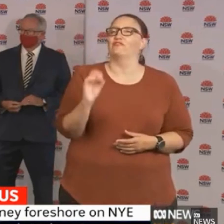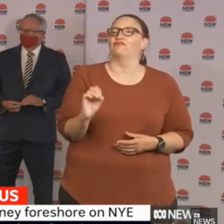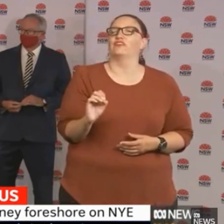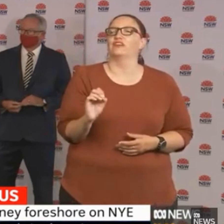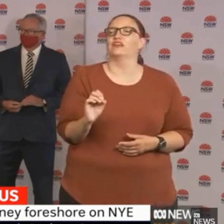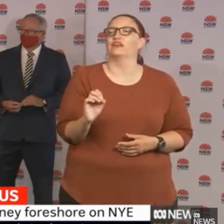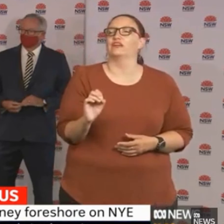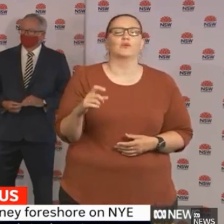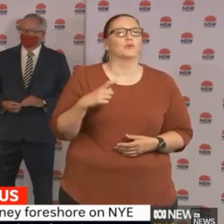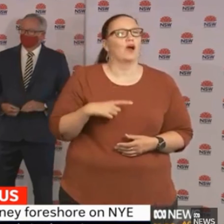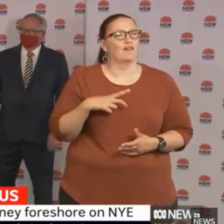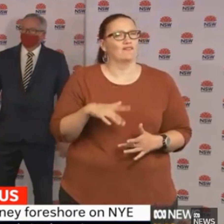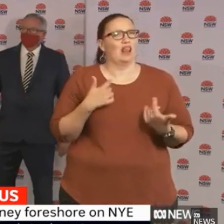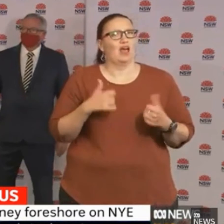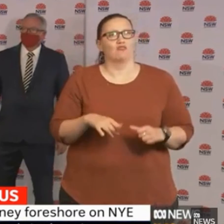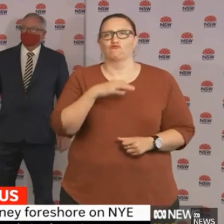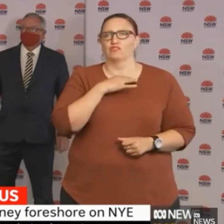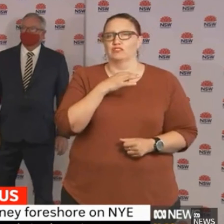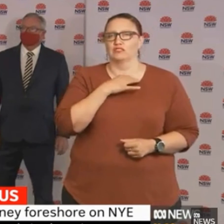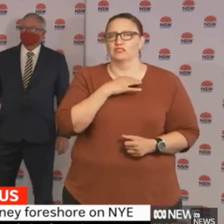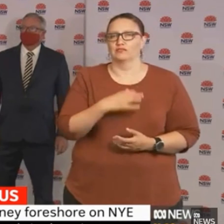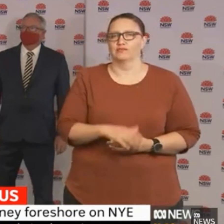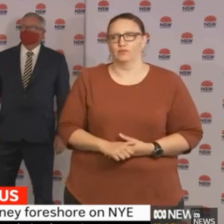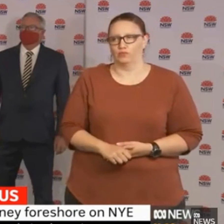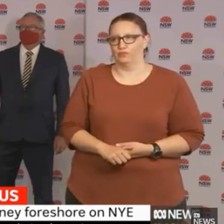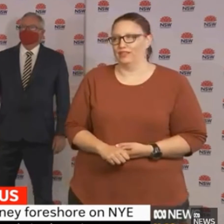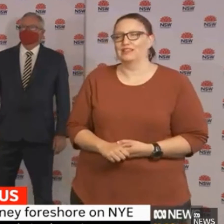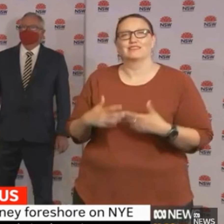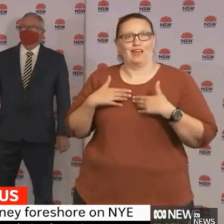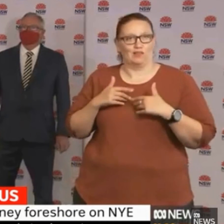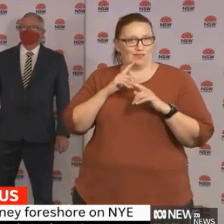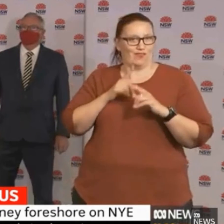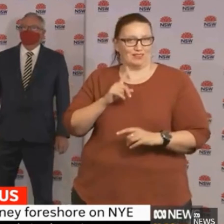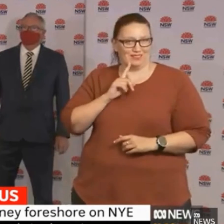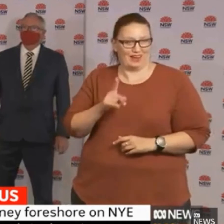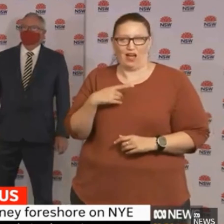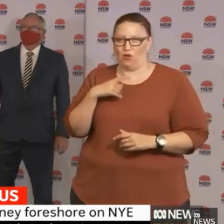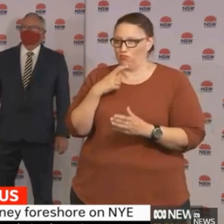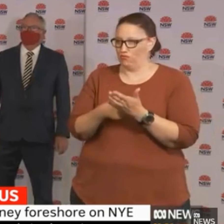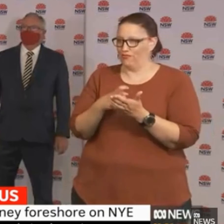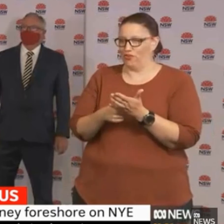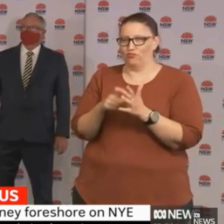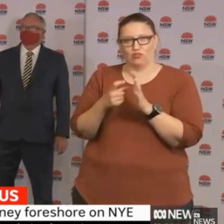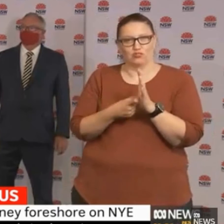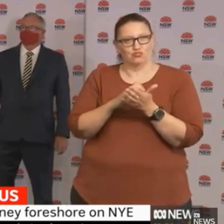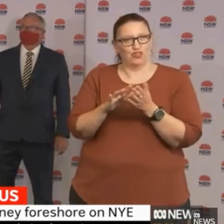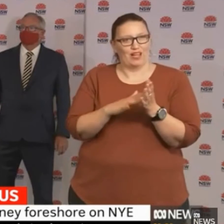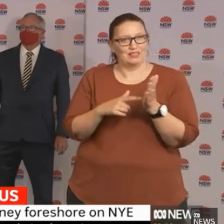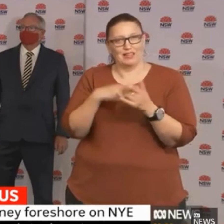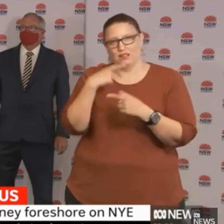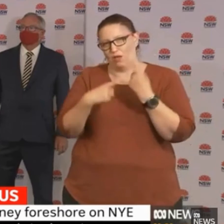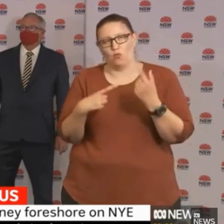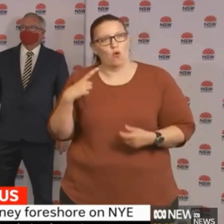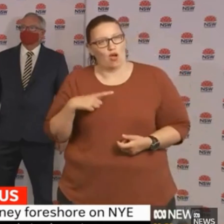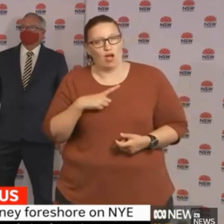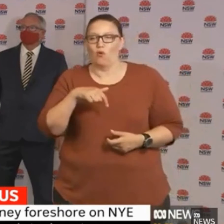of against the advice. Well, no, actually it's consistent with the health advice. It's actually the health advice, and I would prefer Dr. Chant to give that answer to make